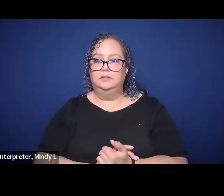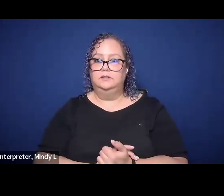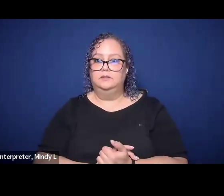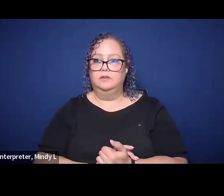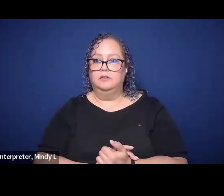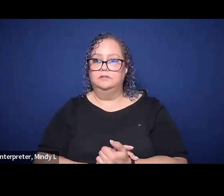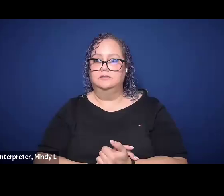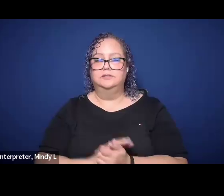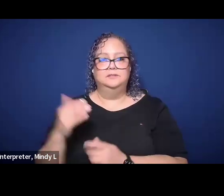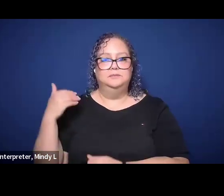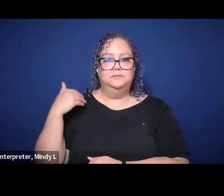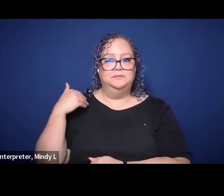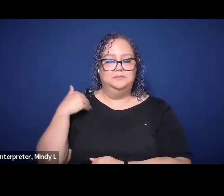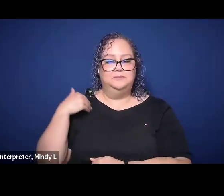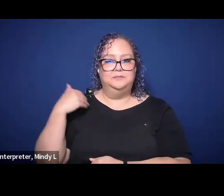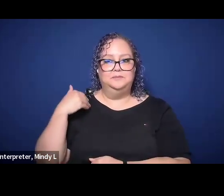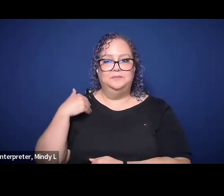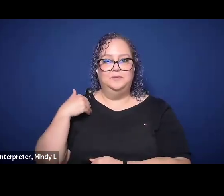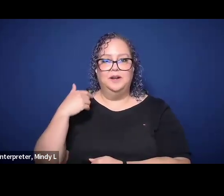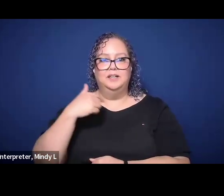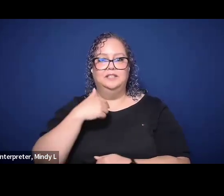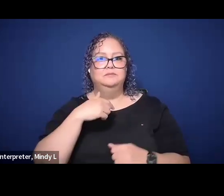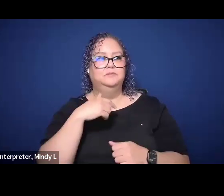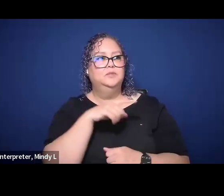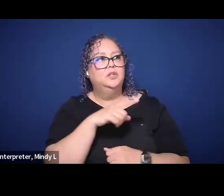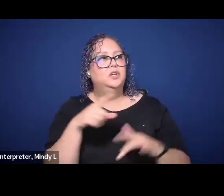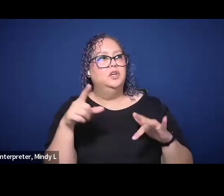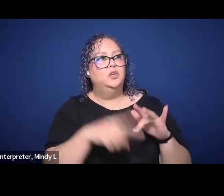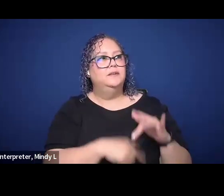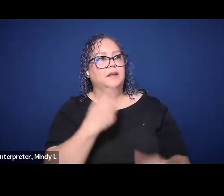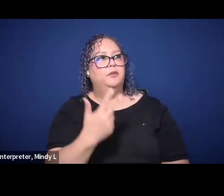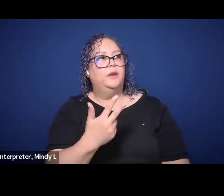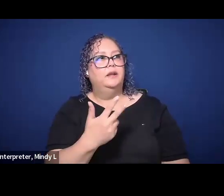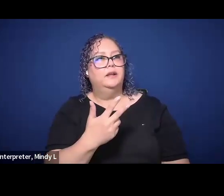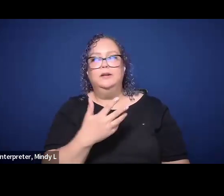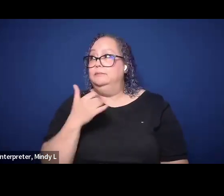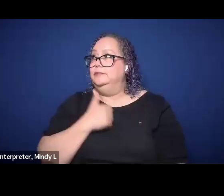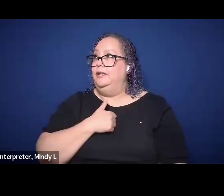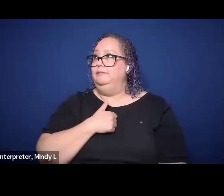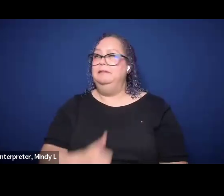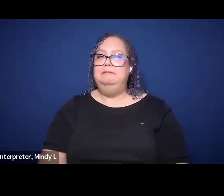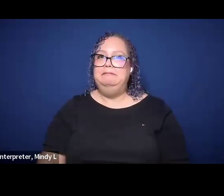Oh, thank you. Someone said I skipped 3. Yes, so sorry about that.